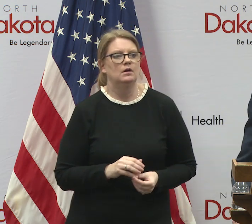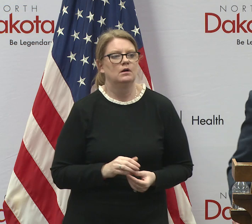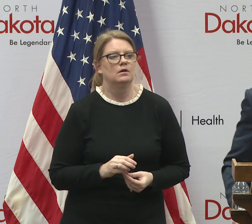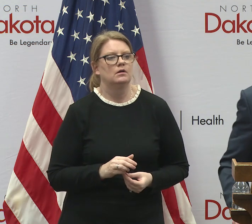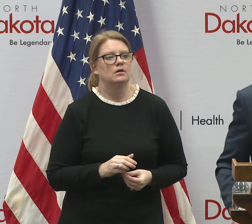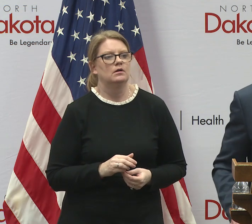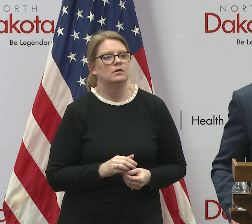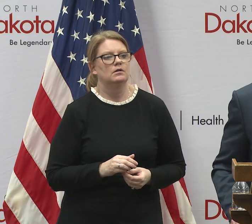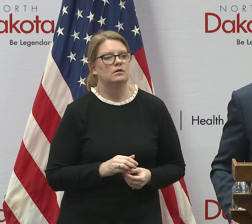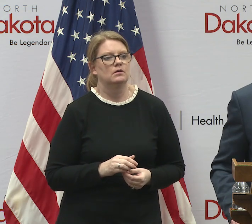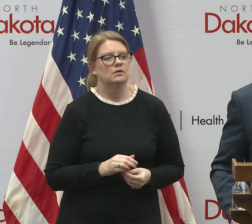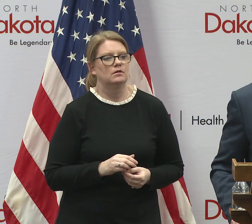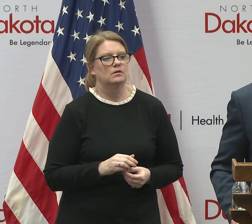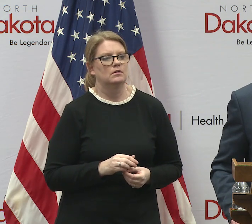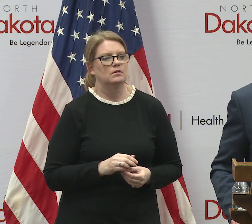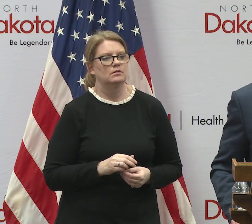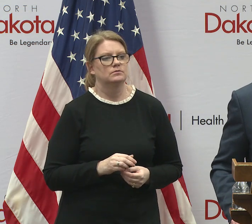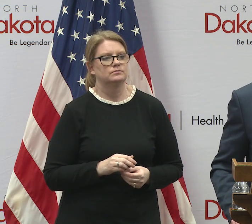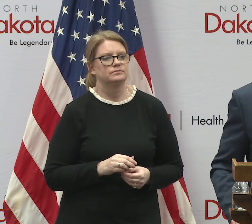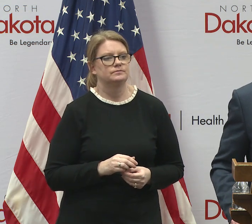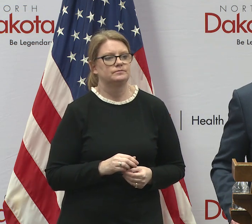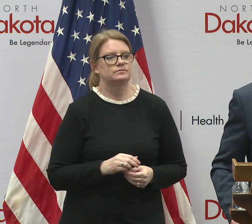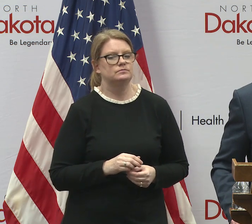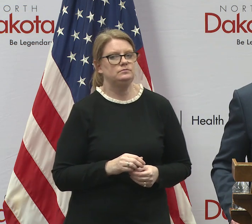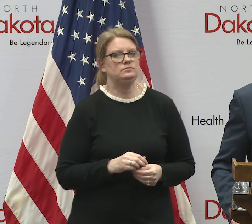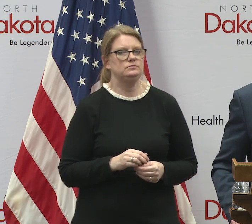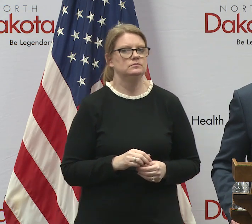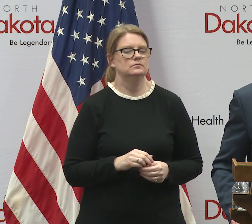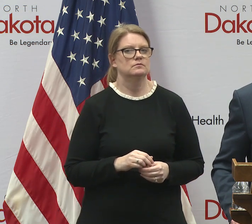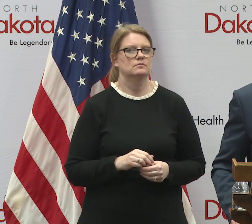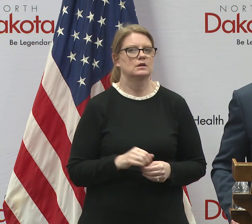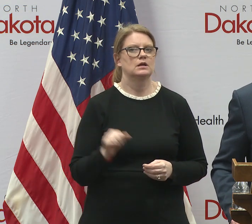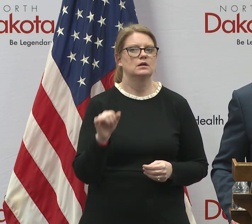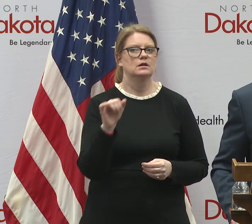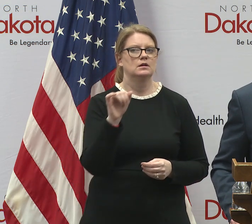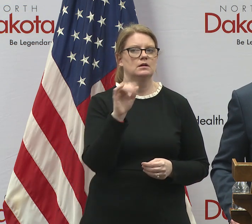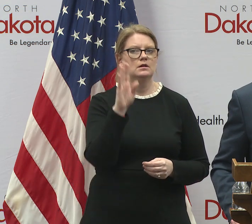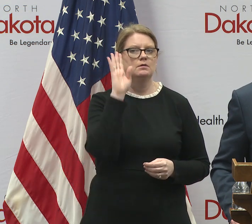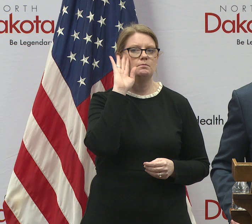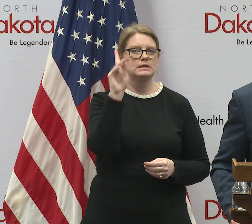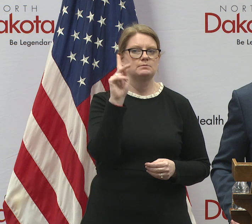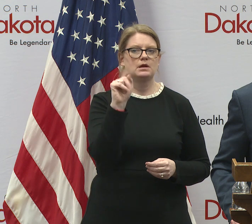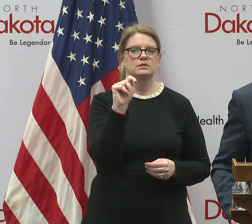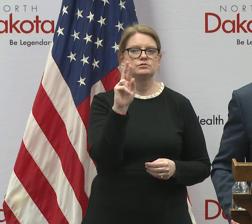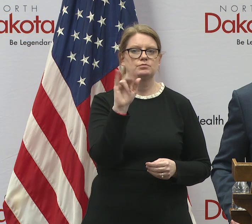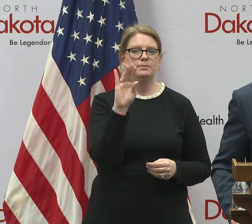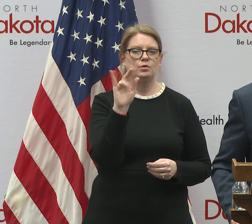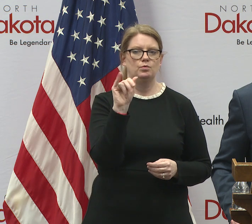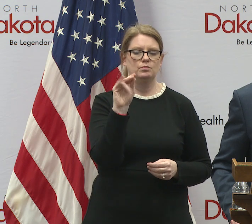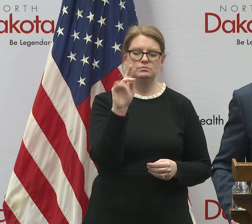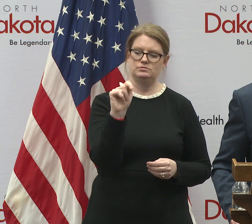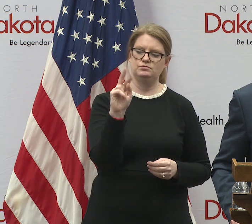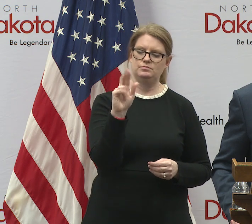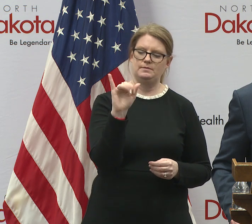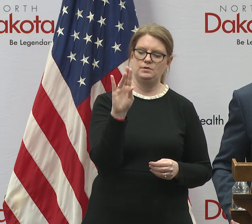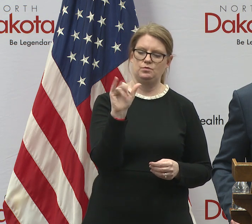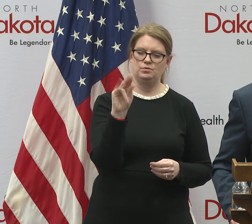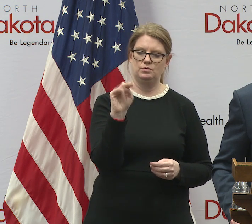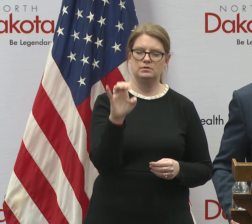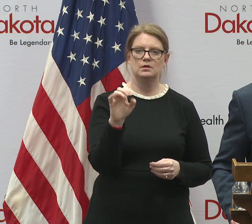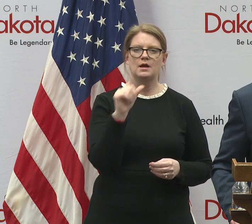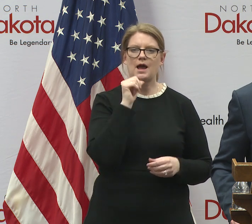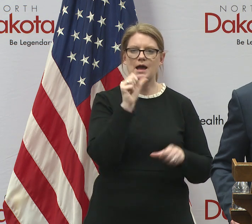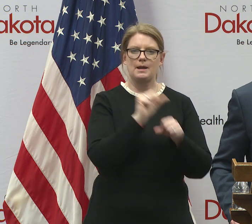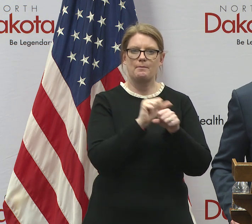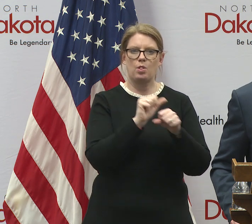How many unemployment claims came in on Friday? Question from Bismarck Tribune was how many unemployment claims came in on Friday.